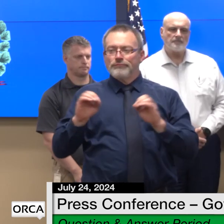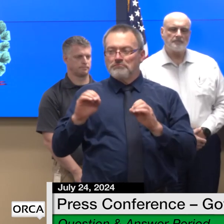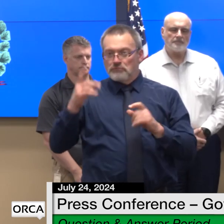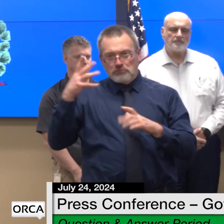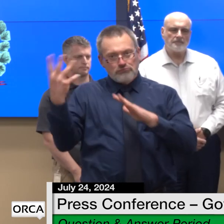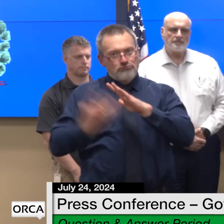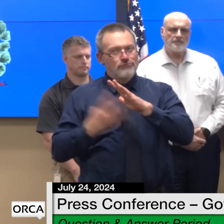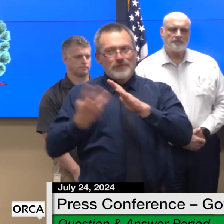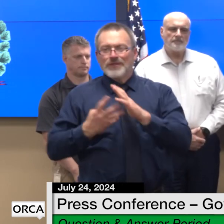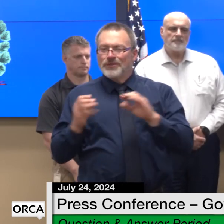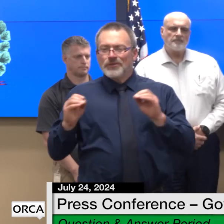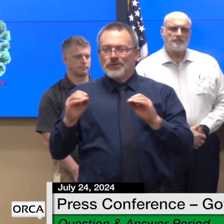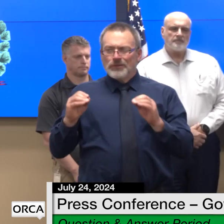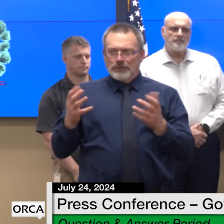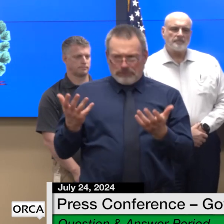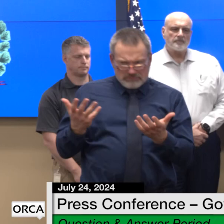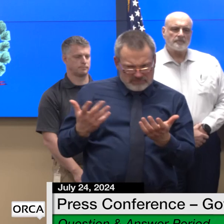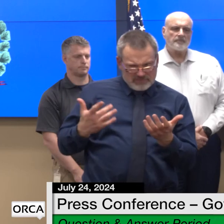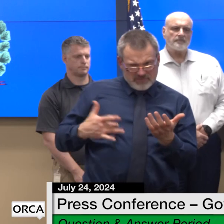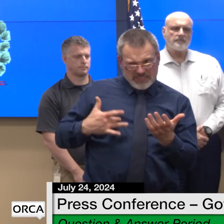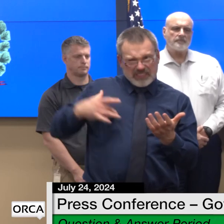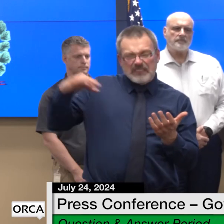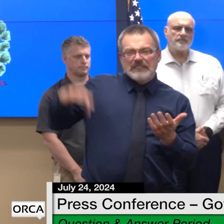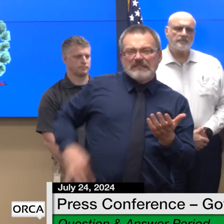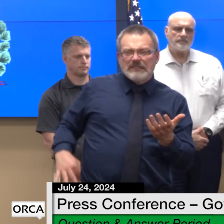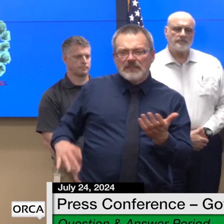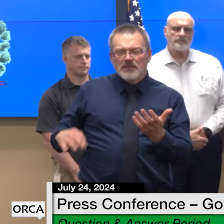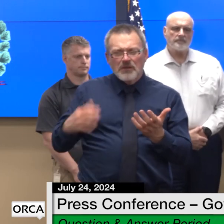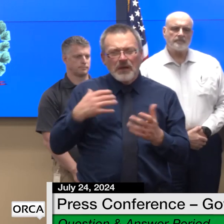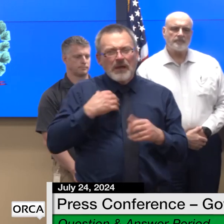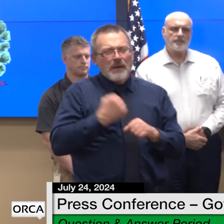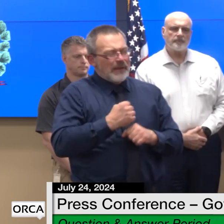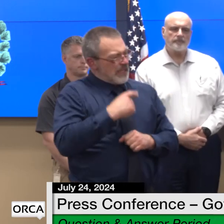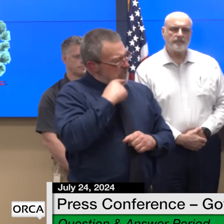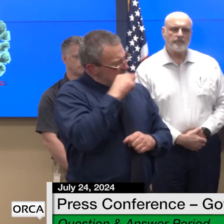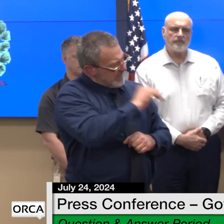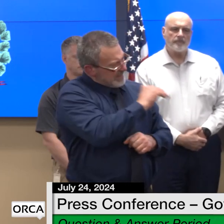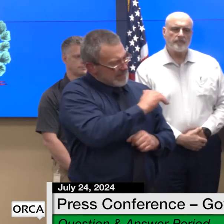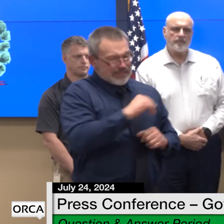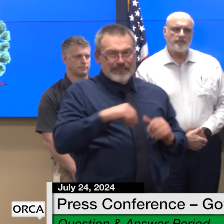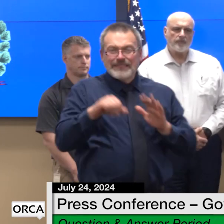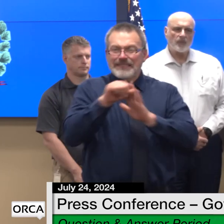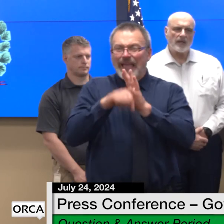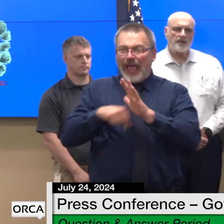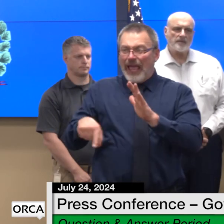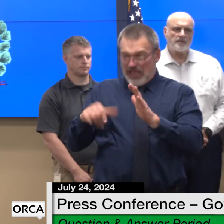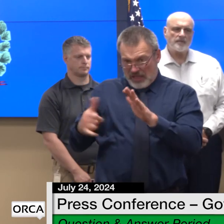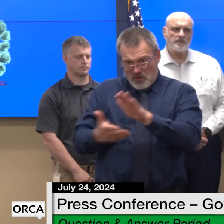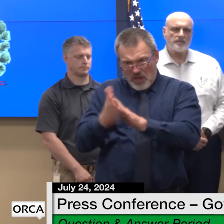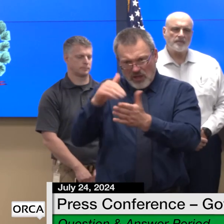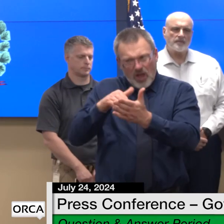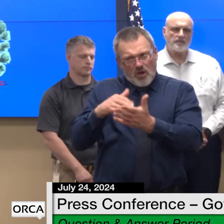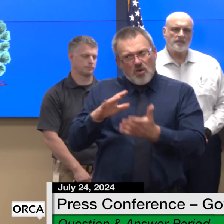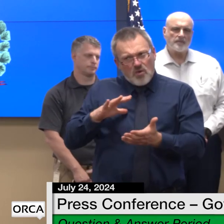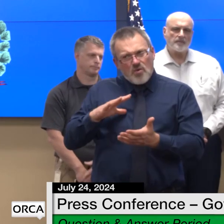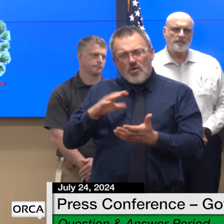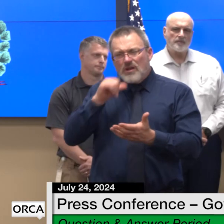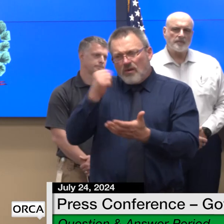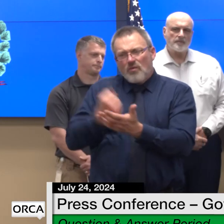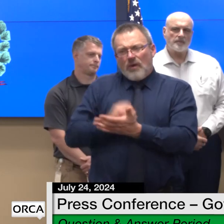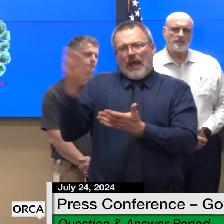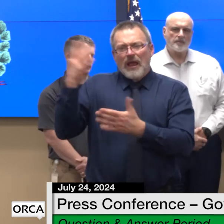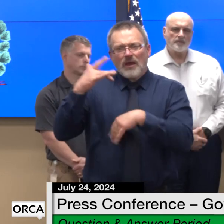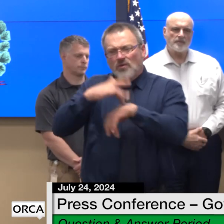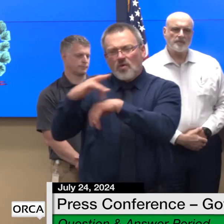assistance. How will you make sure that the state centers are run more efficiently? Well, again, when you